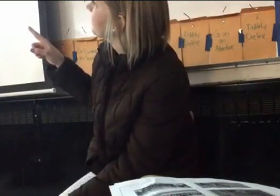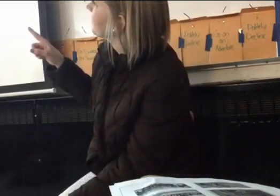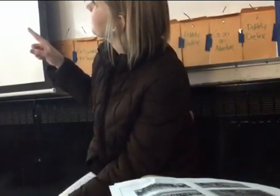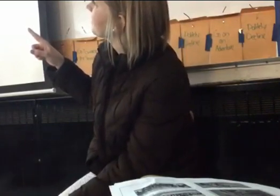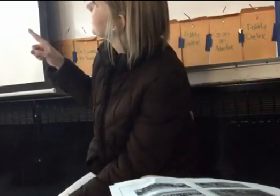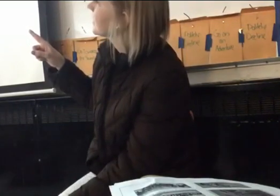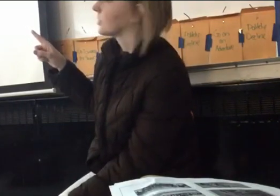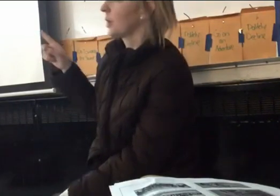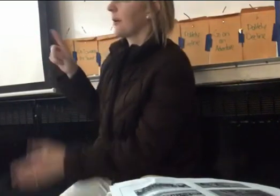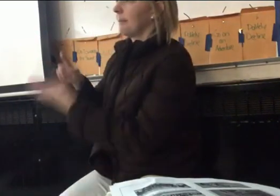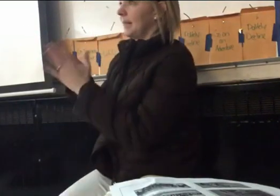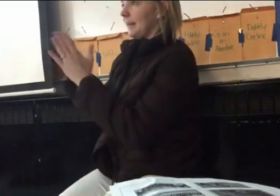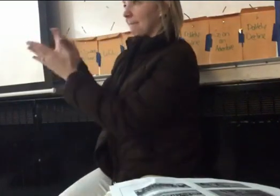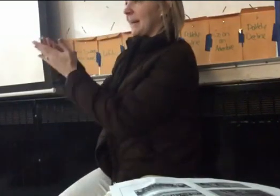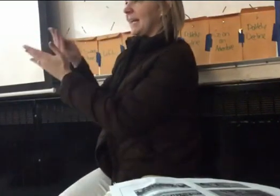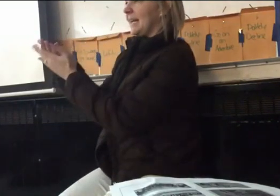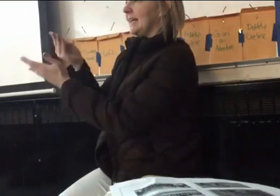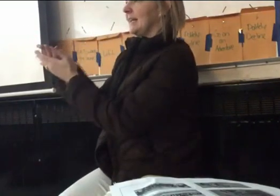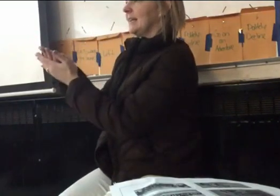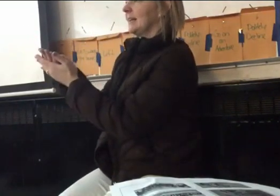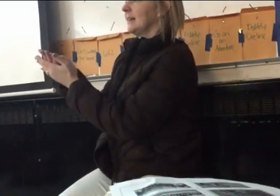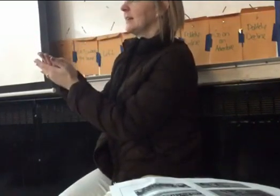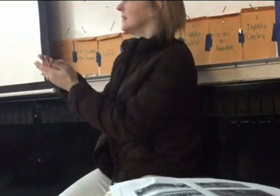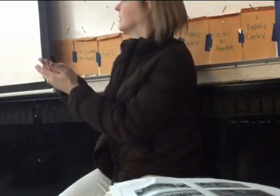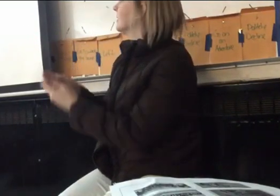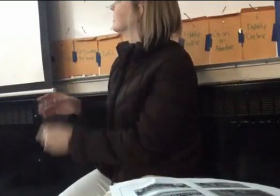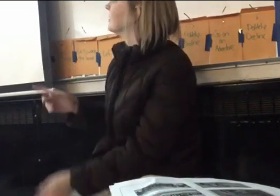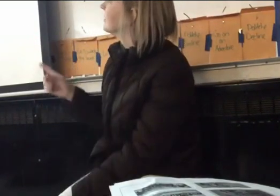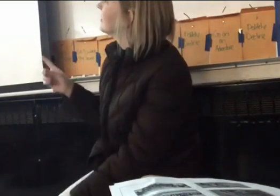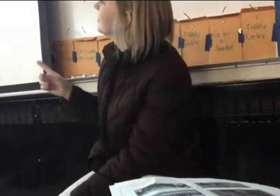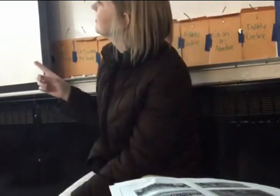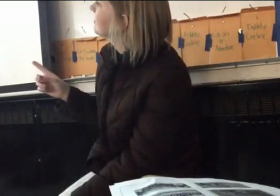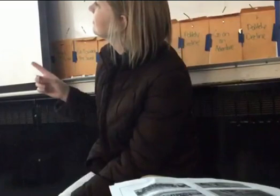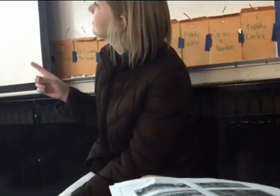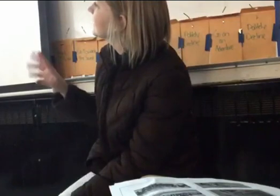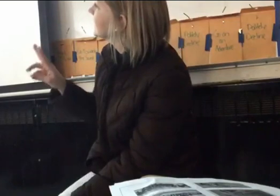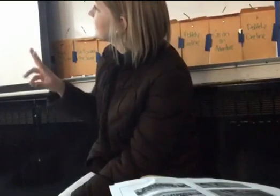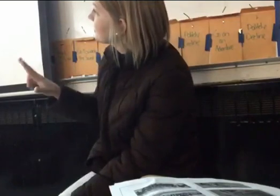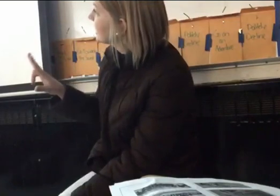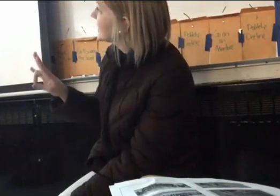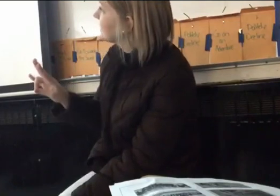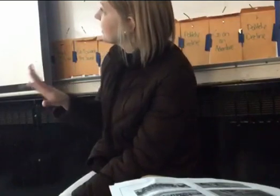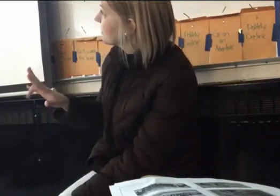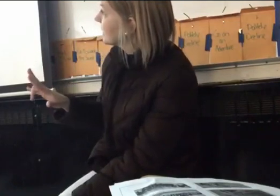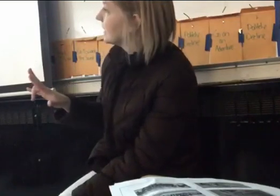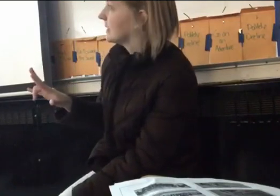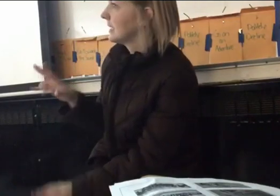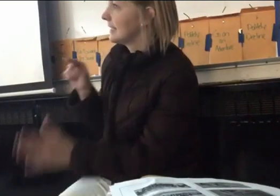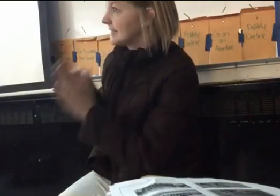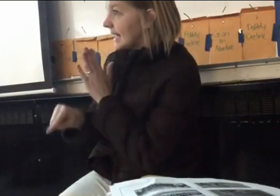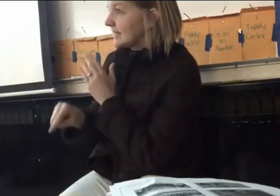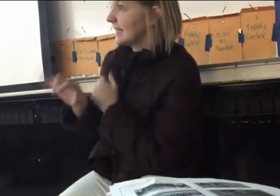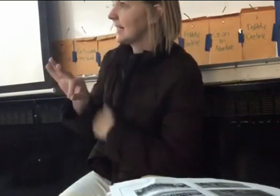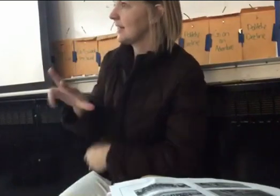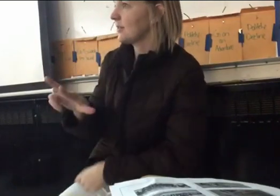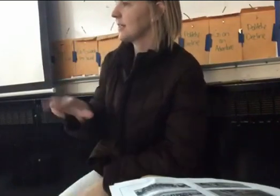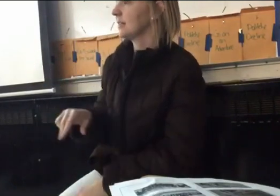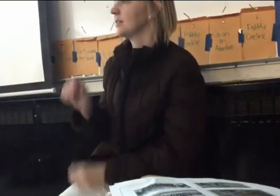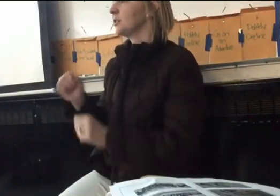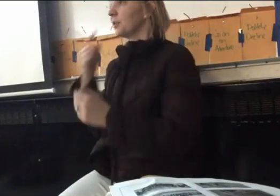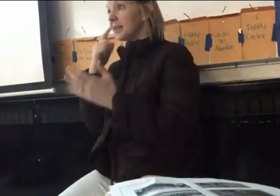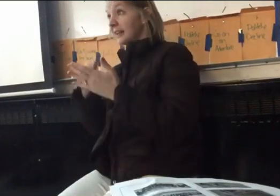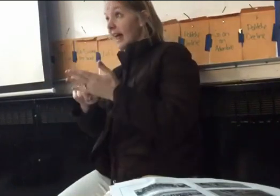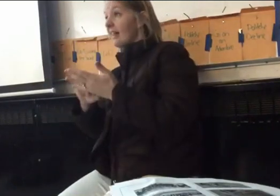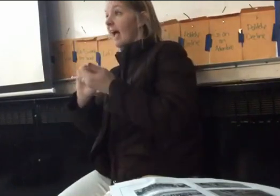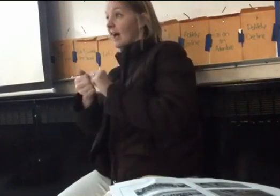prosperity, so money, enslaved in 63, stabbed in the back in 73, assassinated in 93. So you can tell